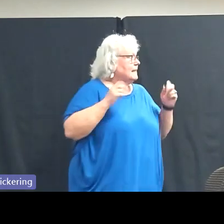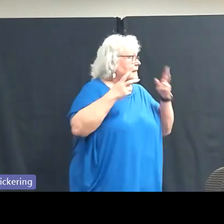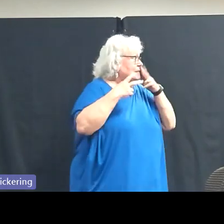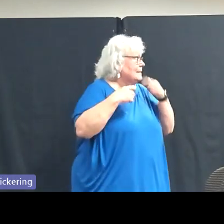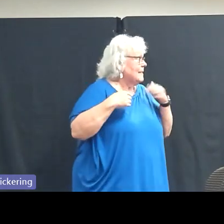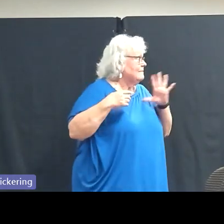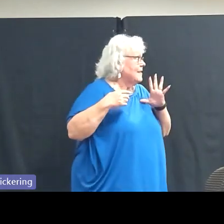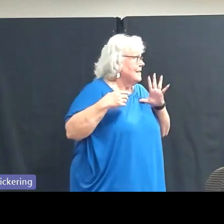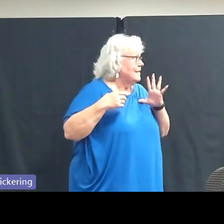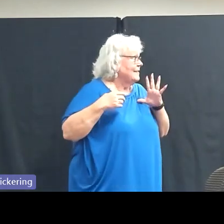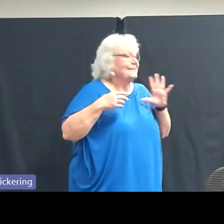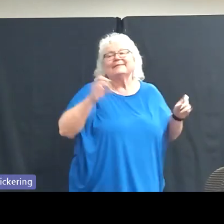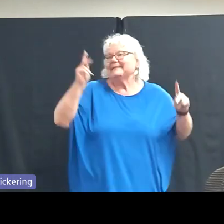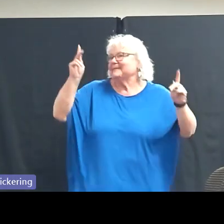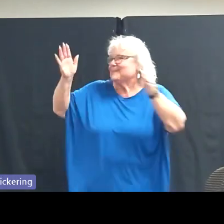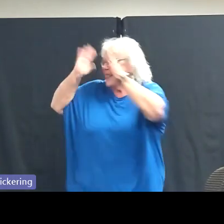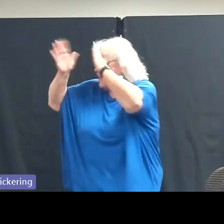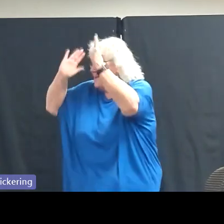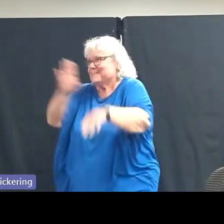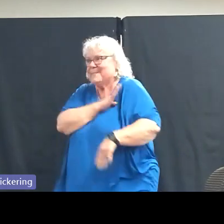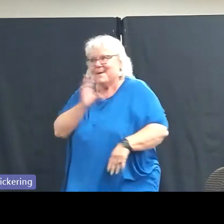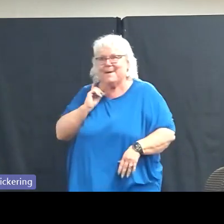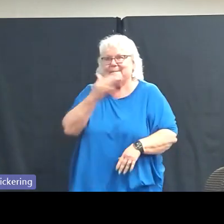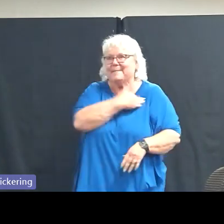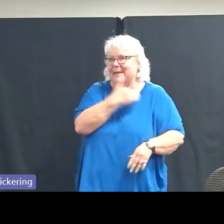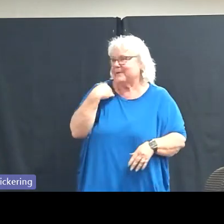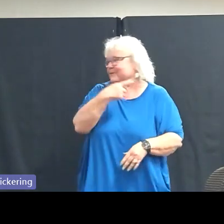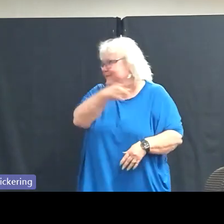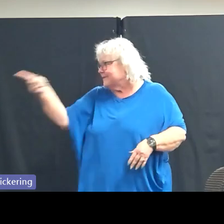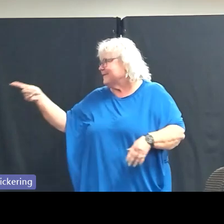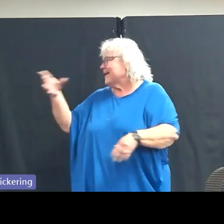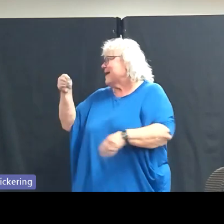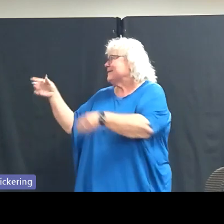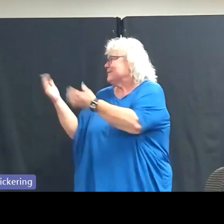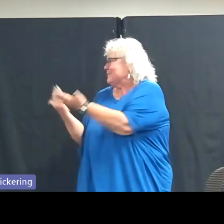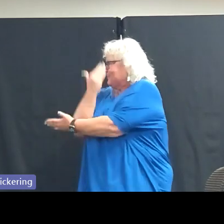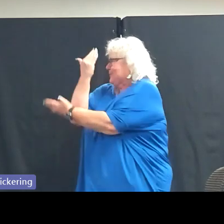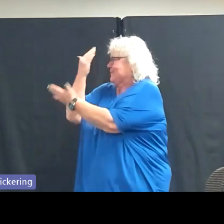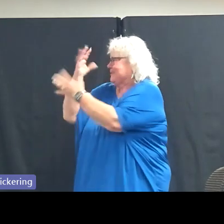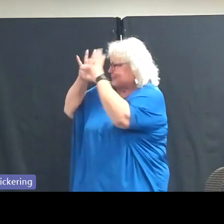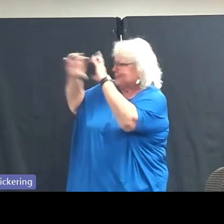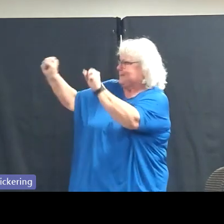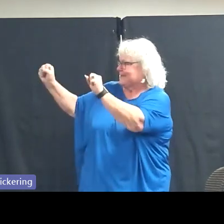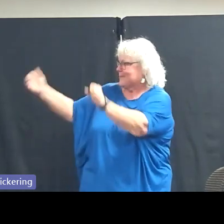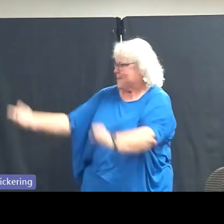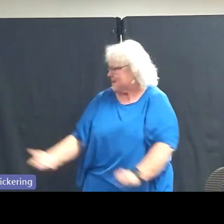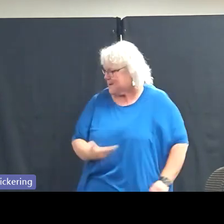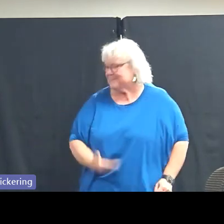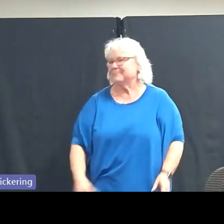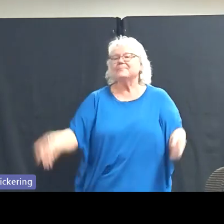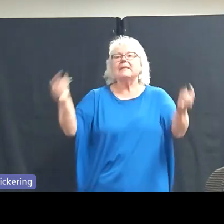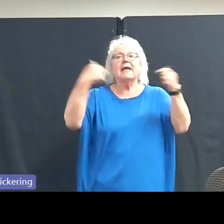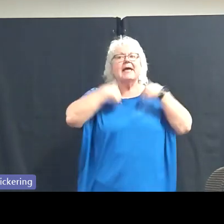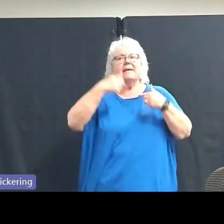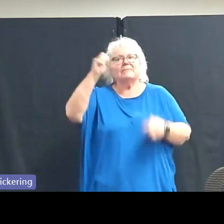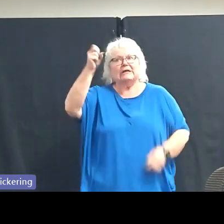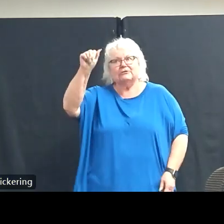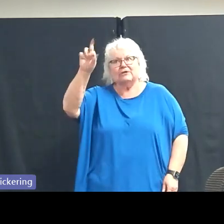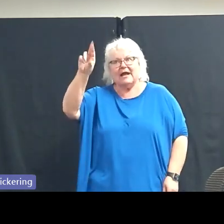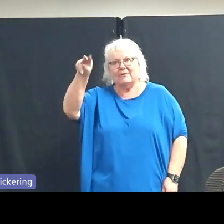Hello to the board. Can you all see me fine? Okay. Hello, board members, and to our new